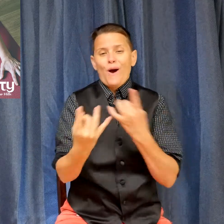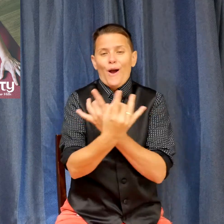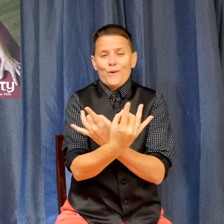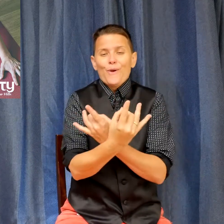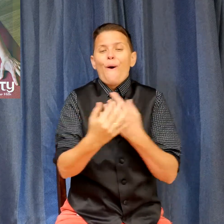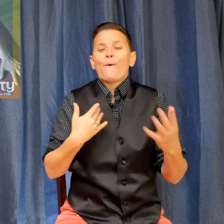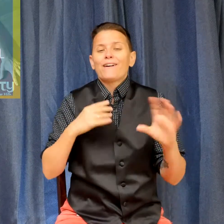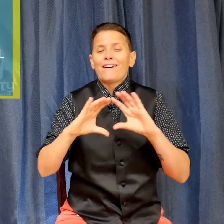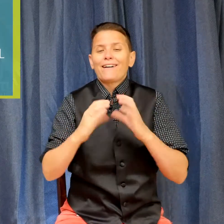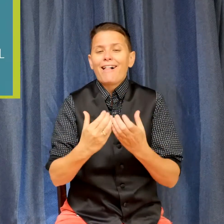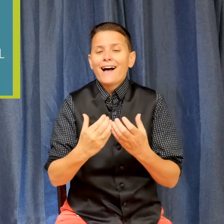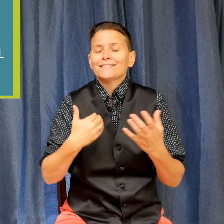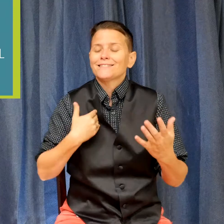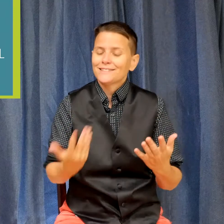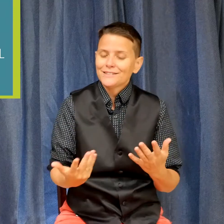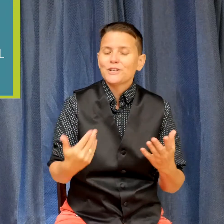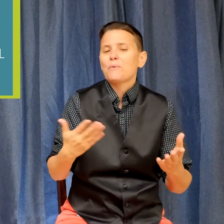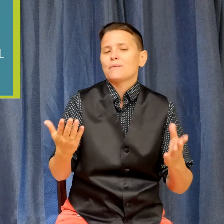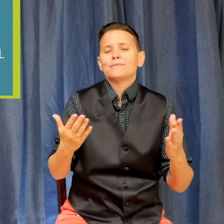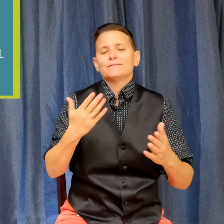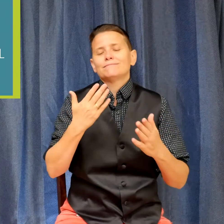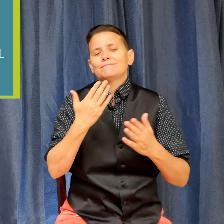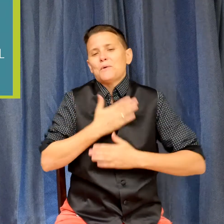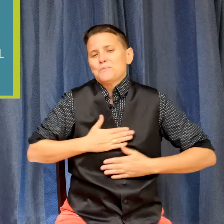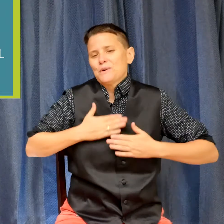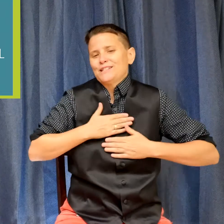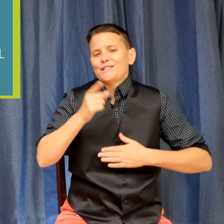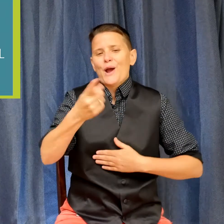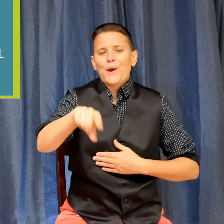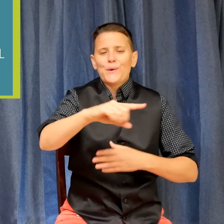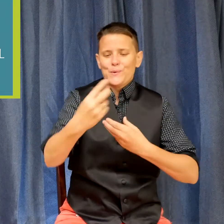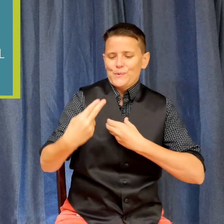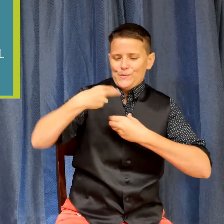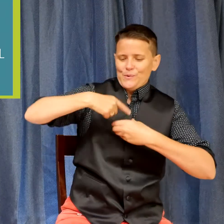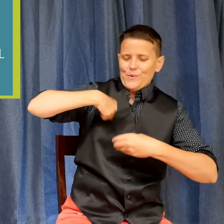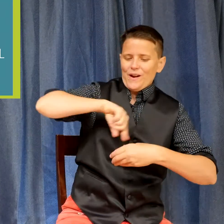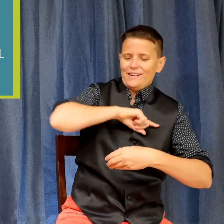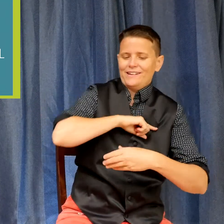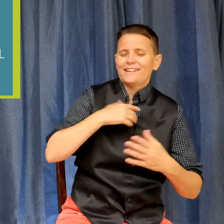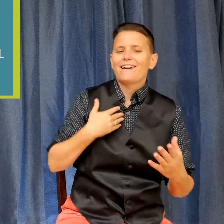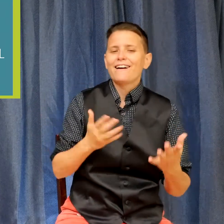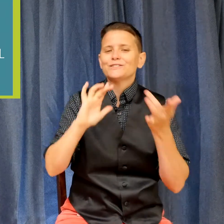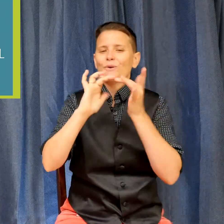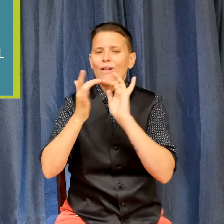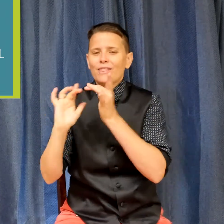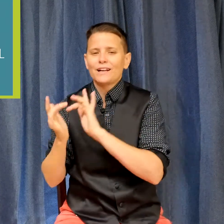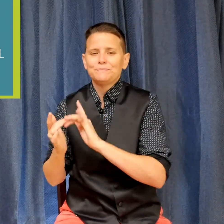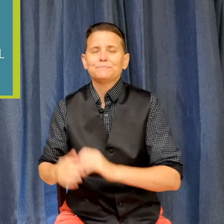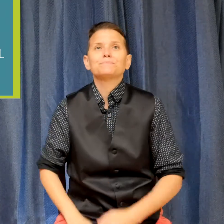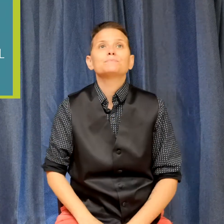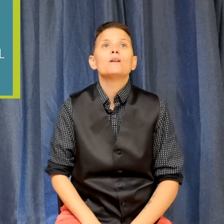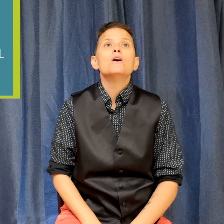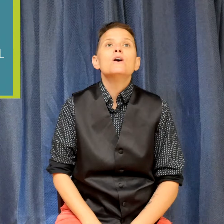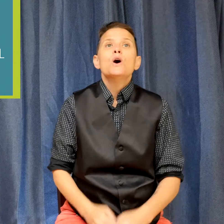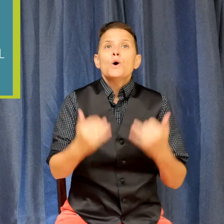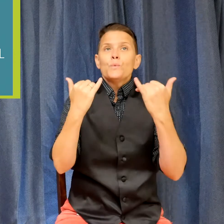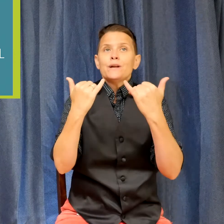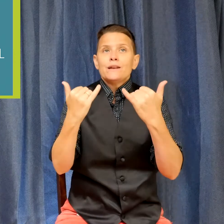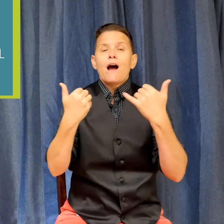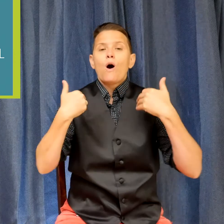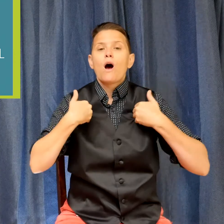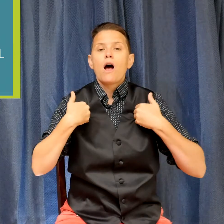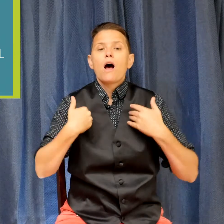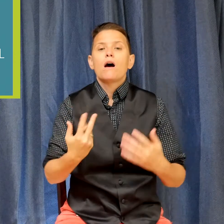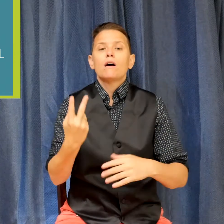more details. We Wisdom's fall registration is now open for 2-, 3-, and 4-day half